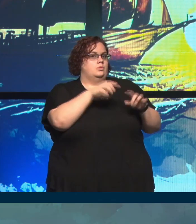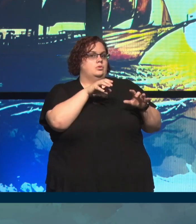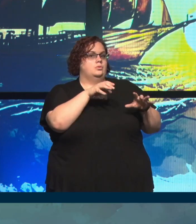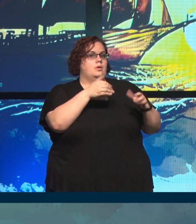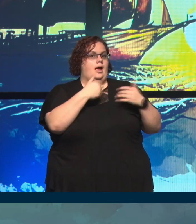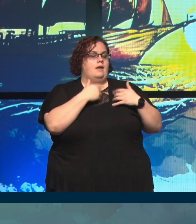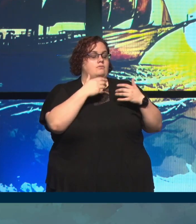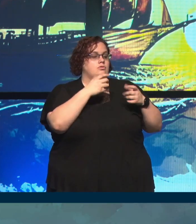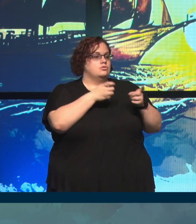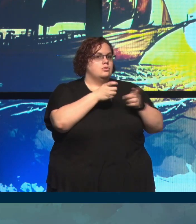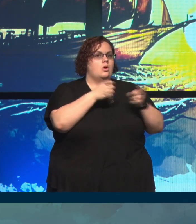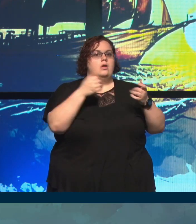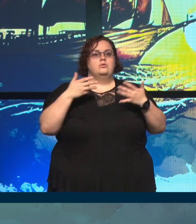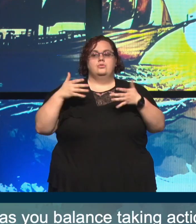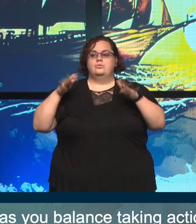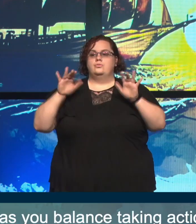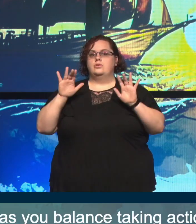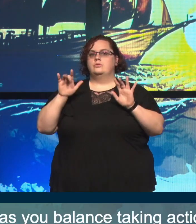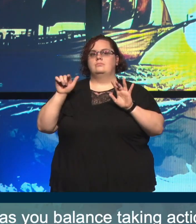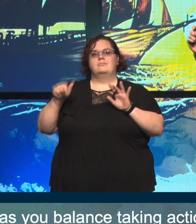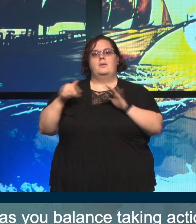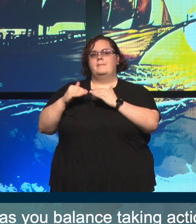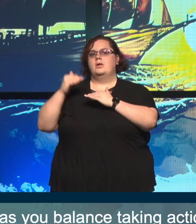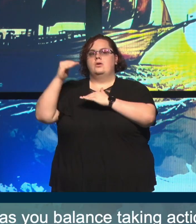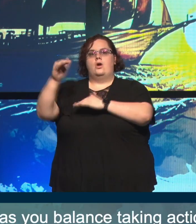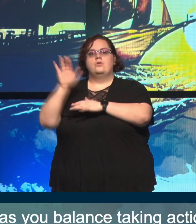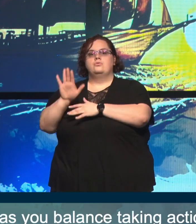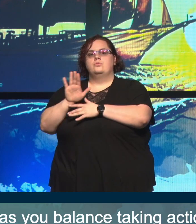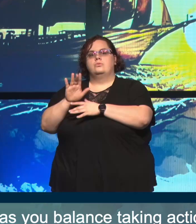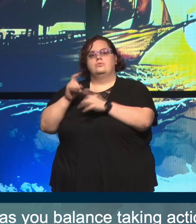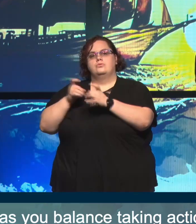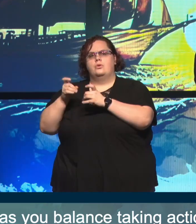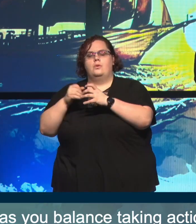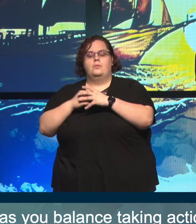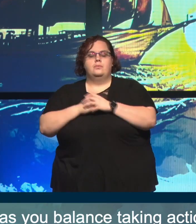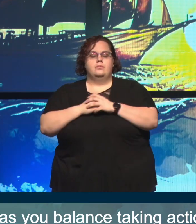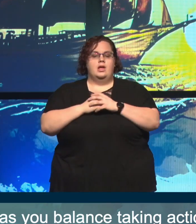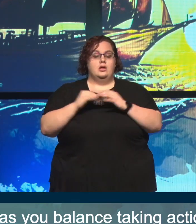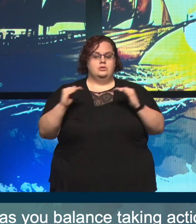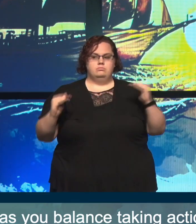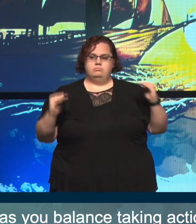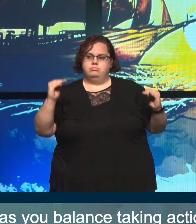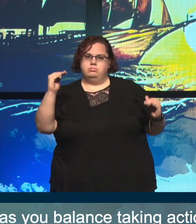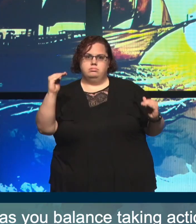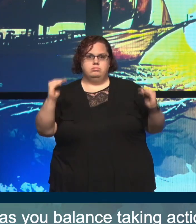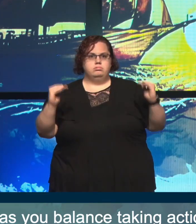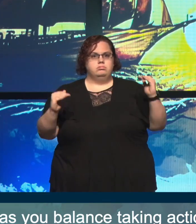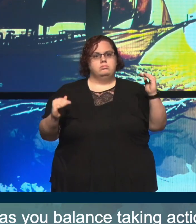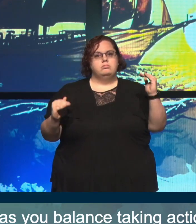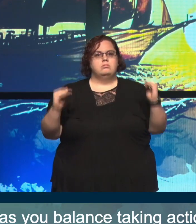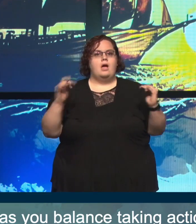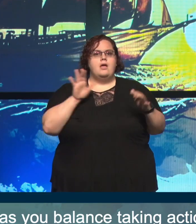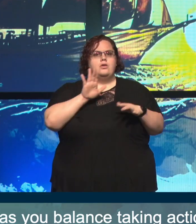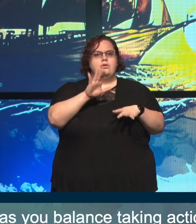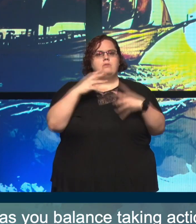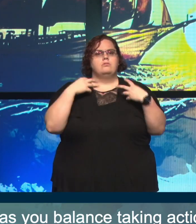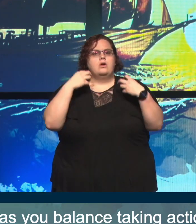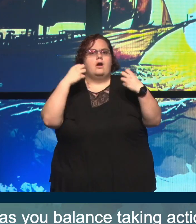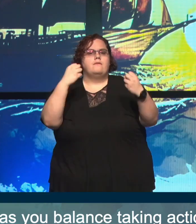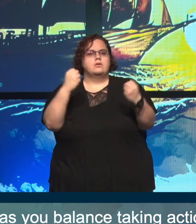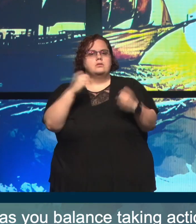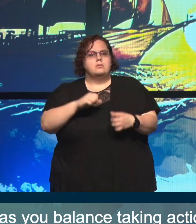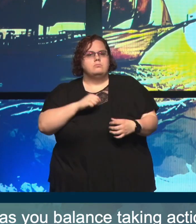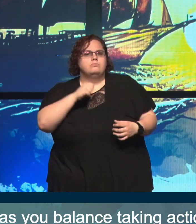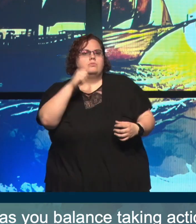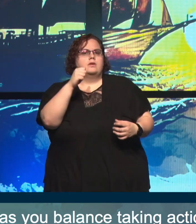to the things beyond your control. And as you balance taking action with surrendering, may your confidence and bravery